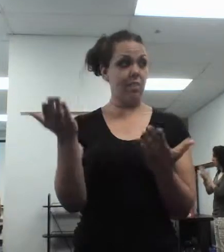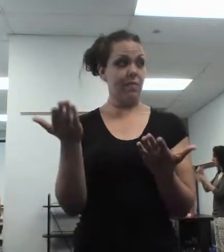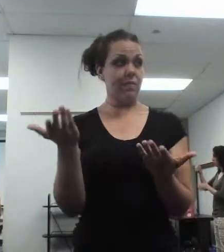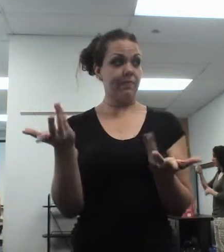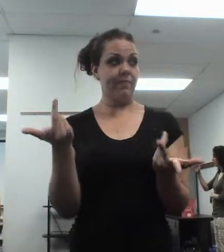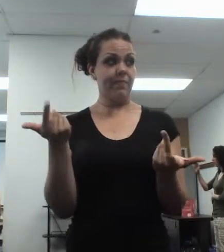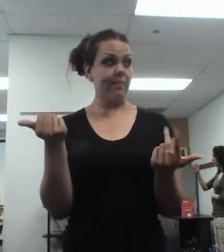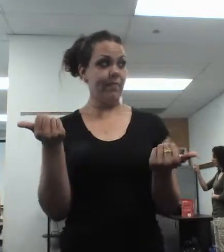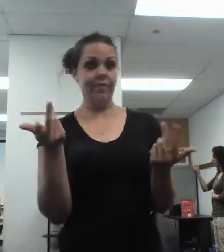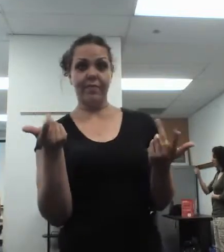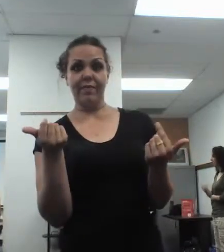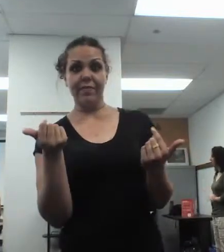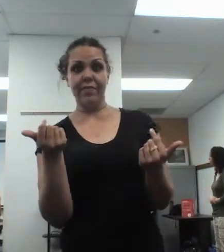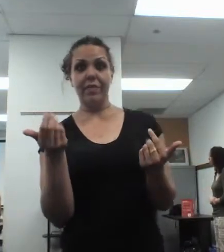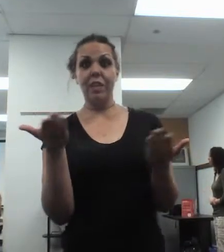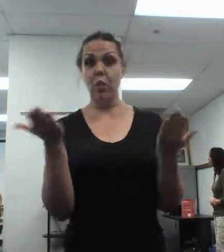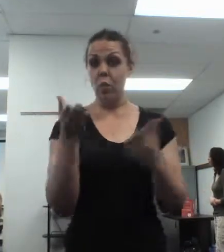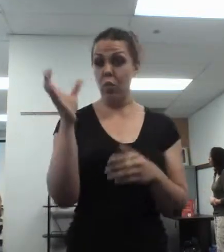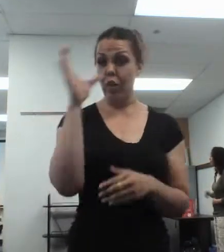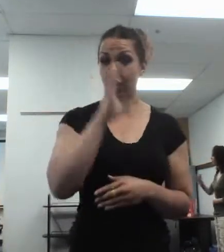What are you looking for in your work? 1.